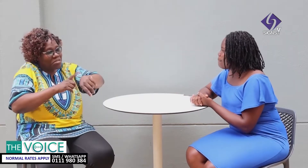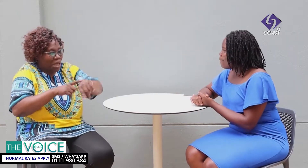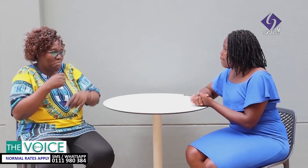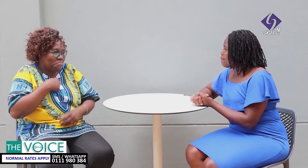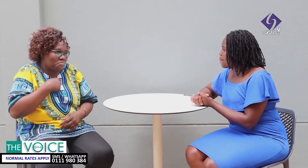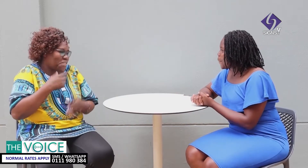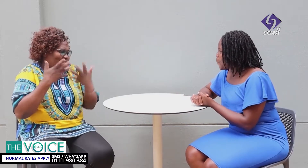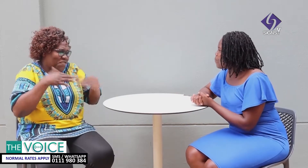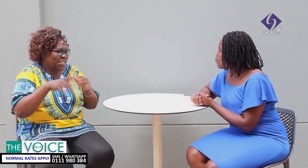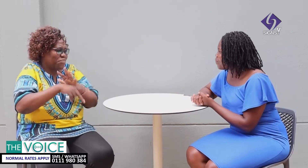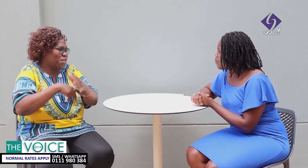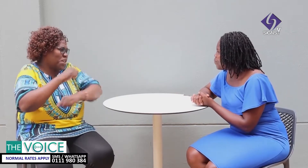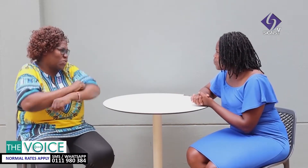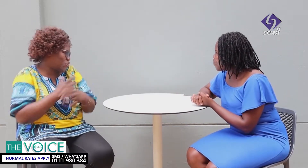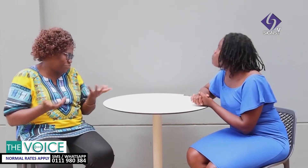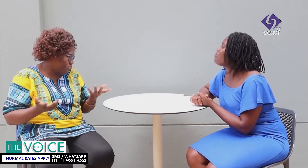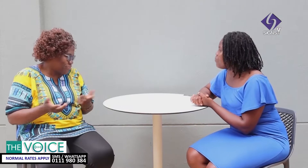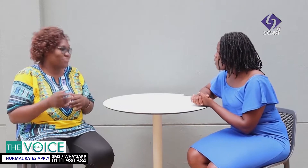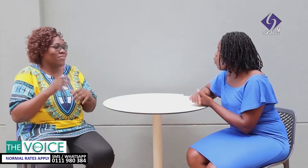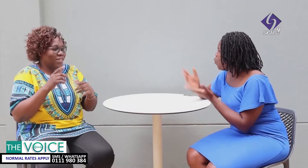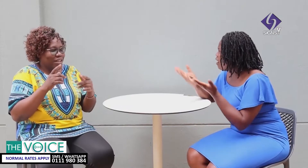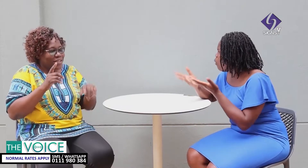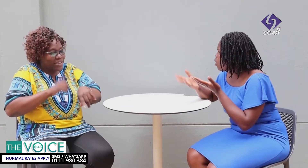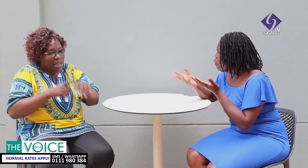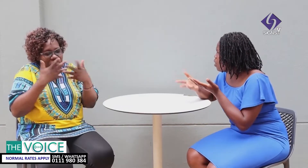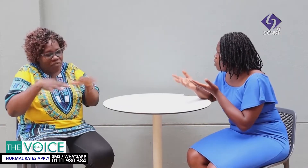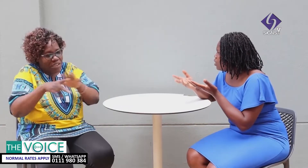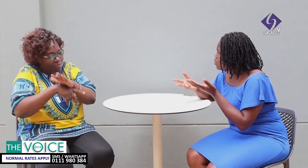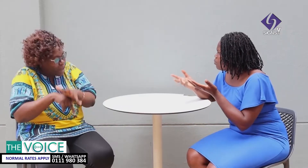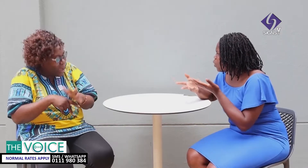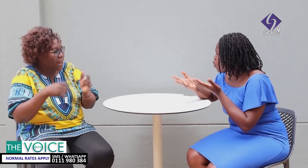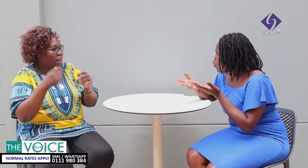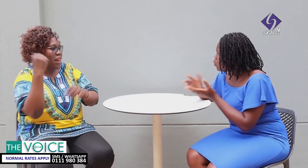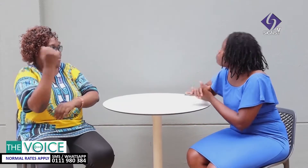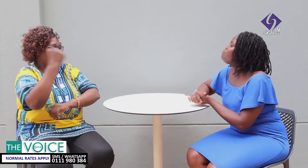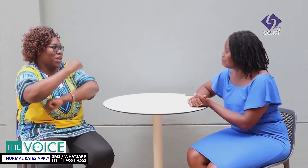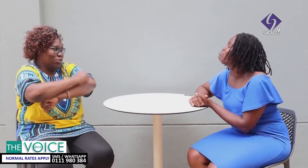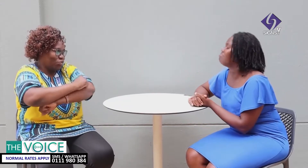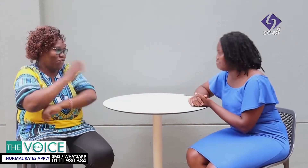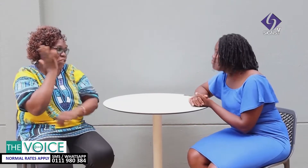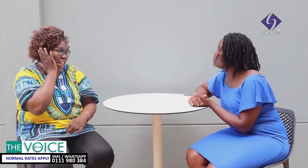time I finished primary school, where was this? This was in Mumia's School for the Deaf. I